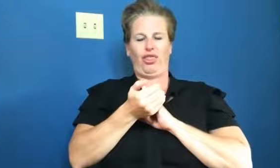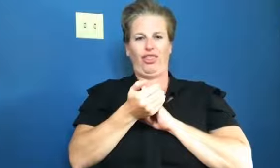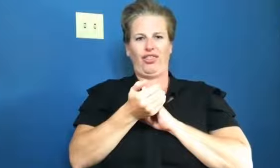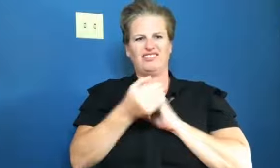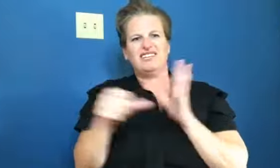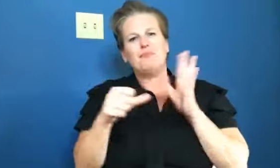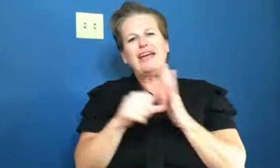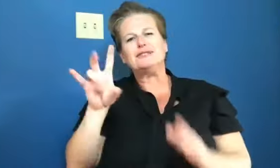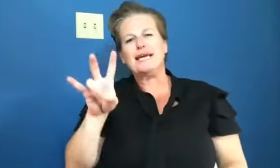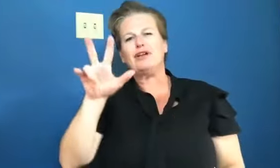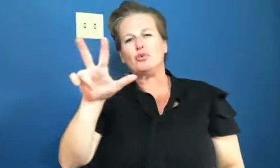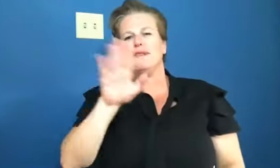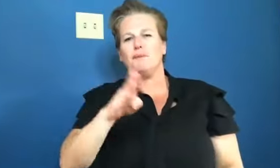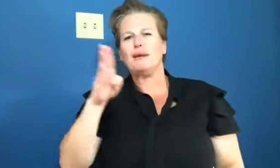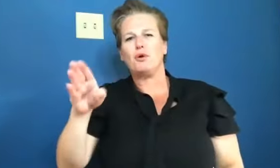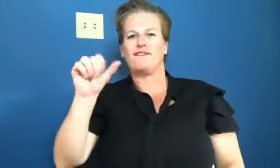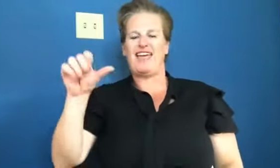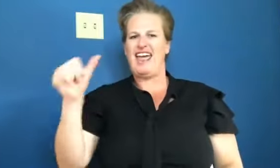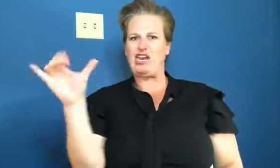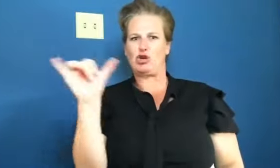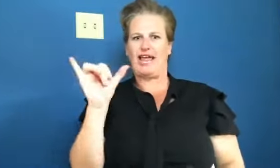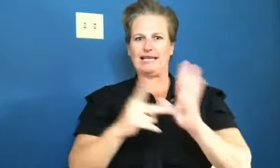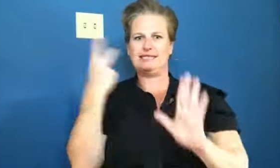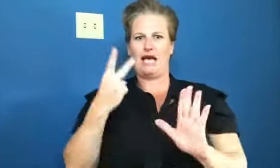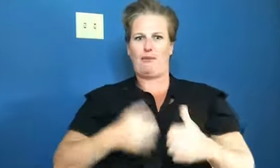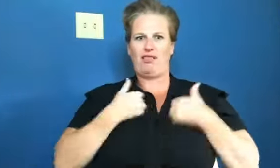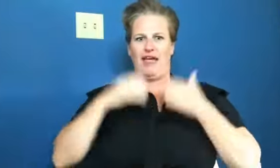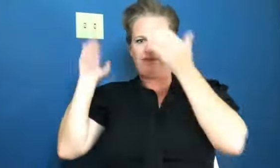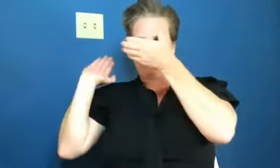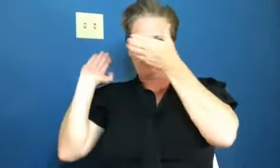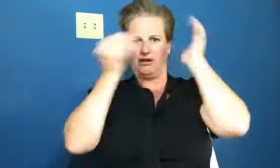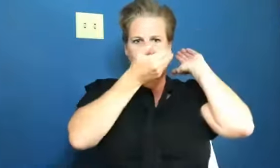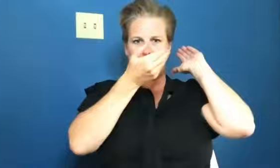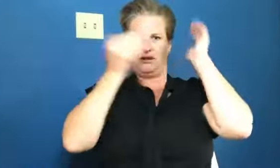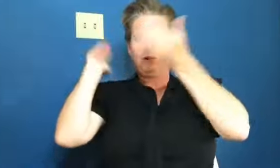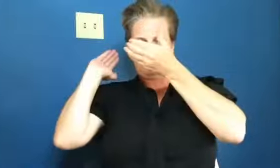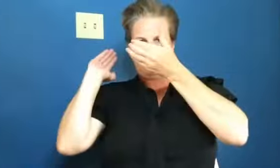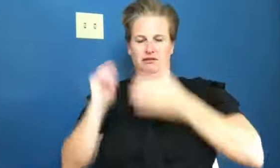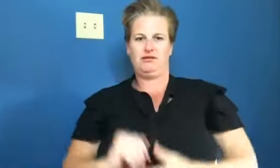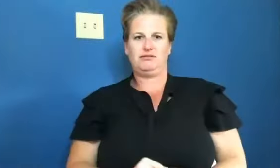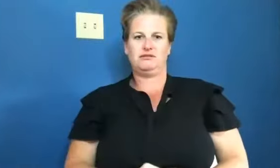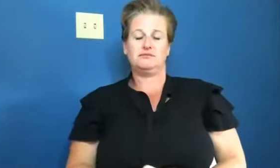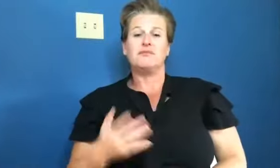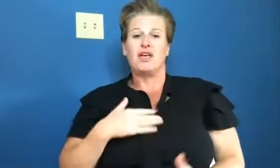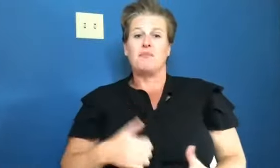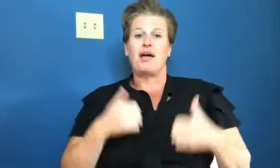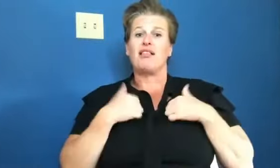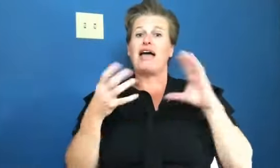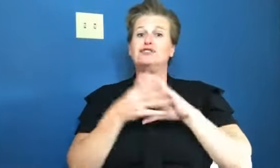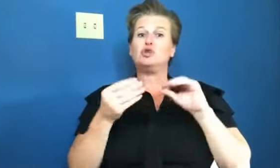Book of Alcoholics Anonymous. And so I wanted a major turning point in my life story happened. And what I will say is,